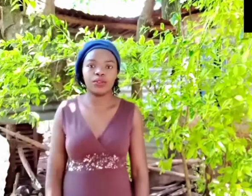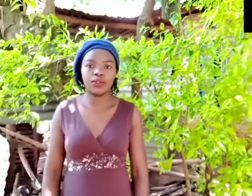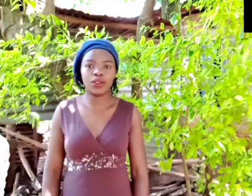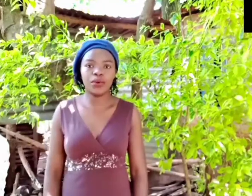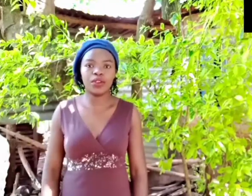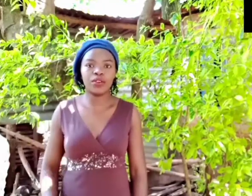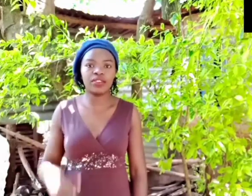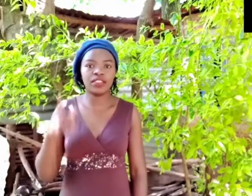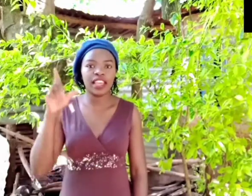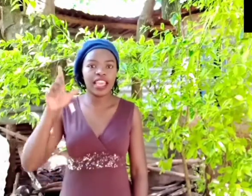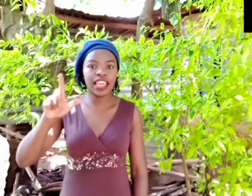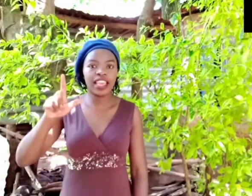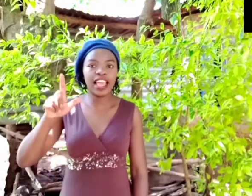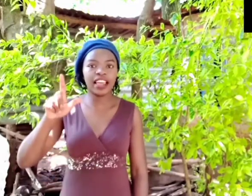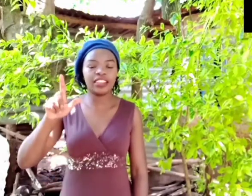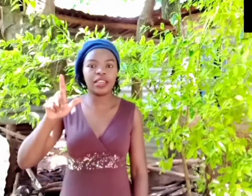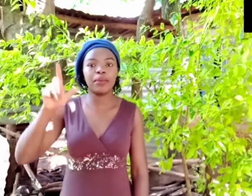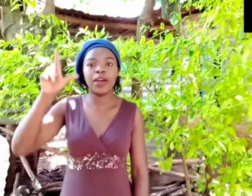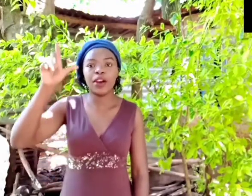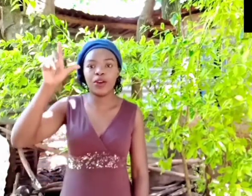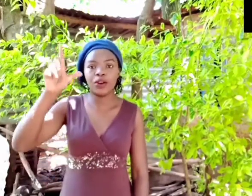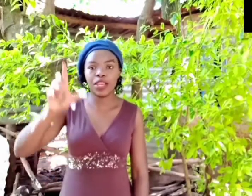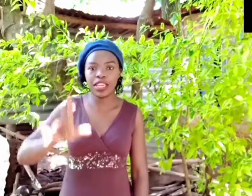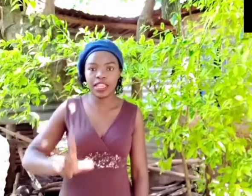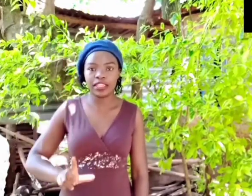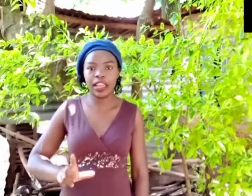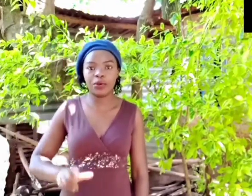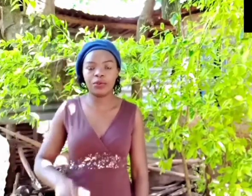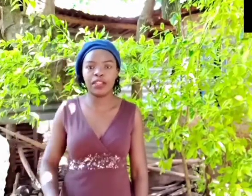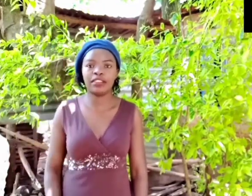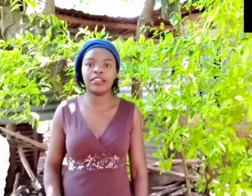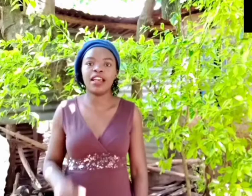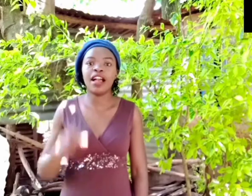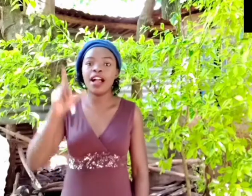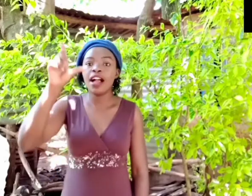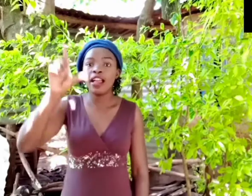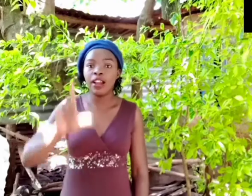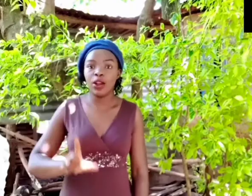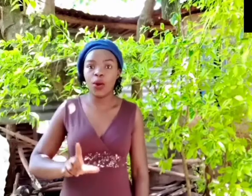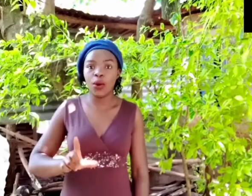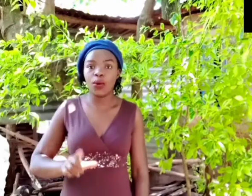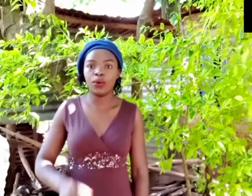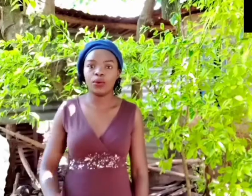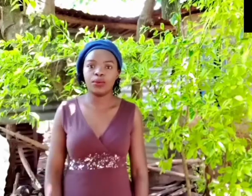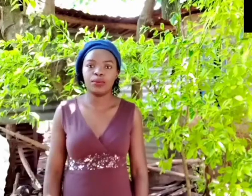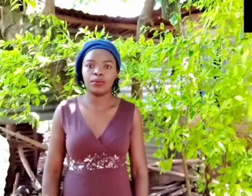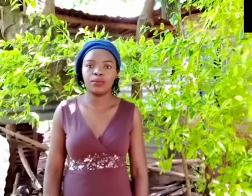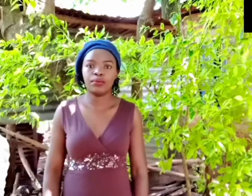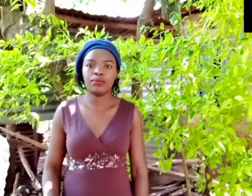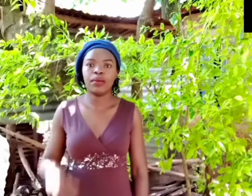So we use L hand shape going downwards. Low.